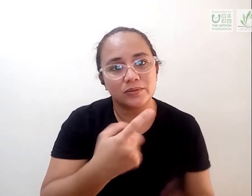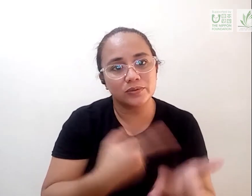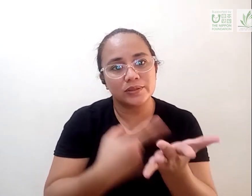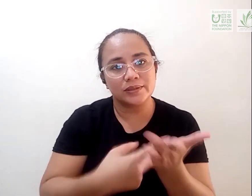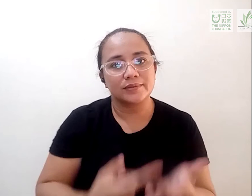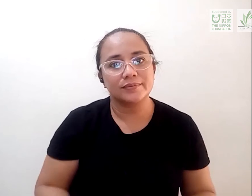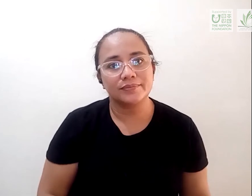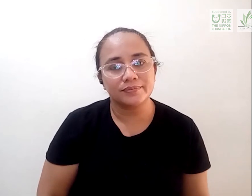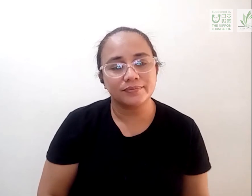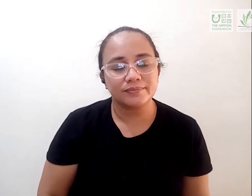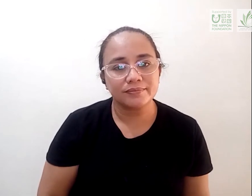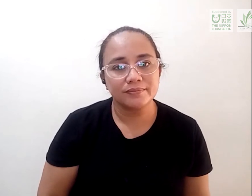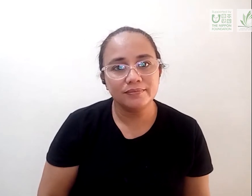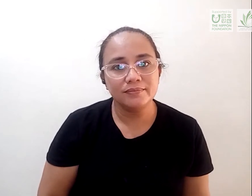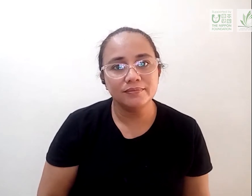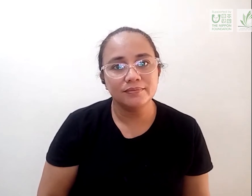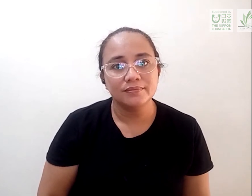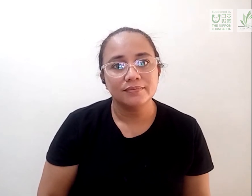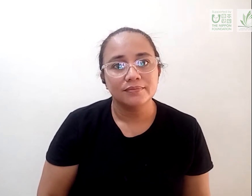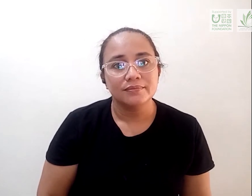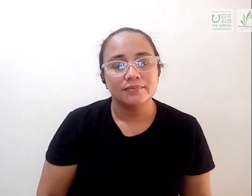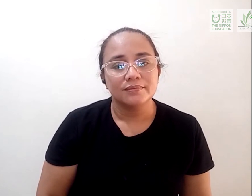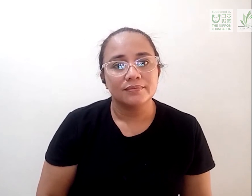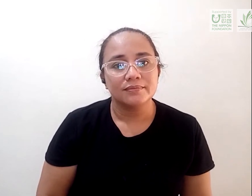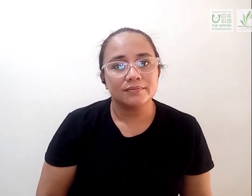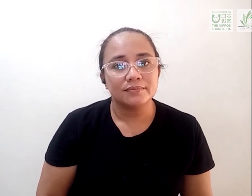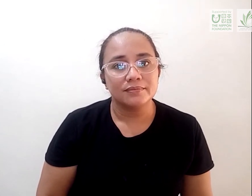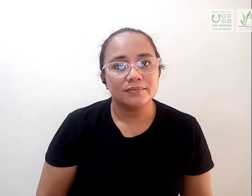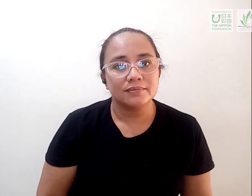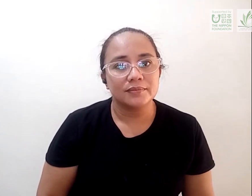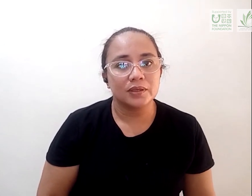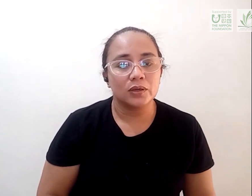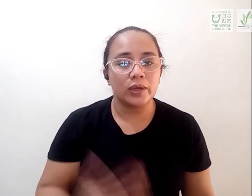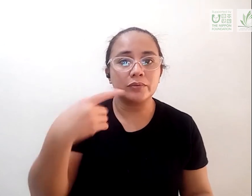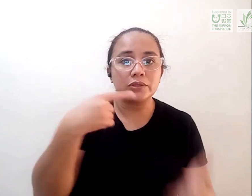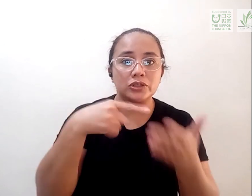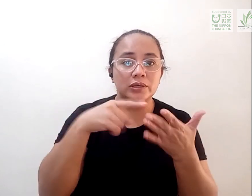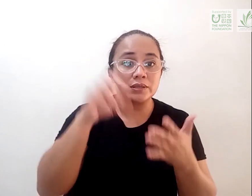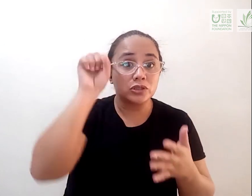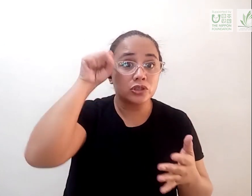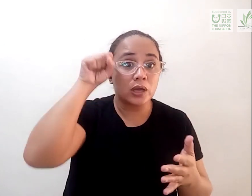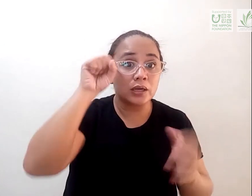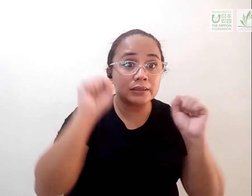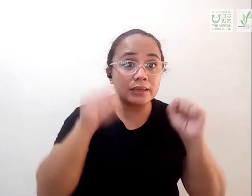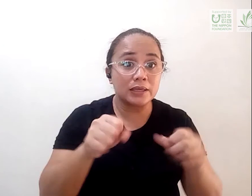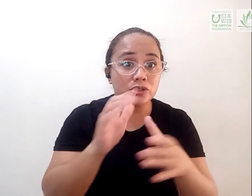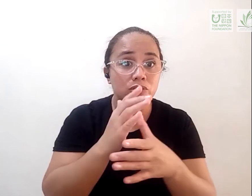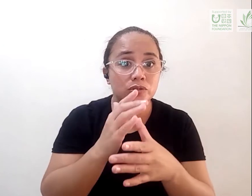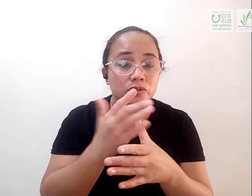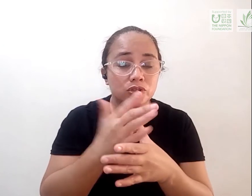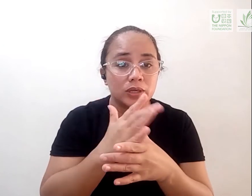Okay, so let's take a look. Chuck, if you can share